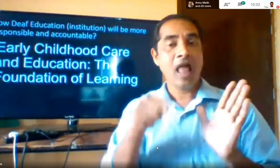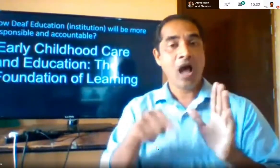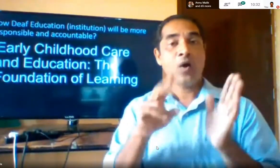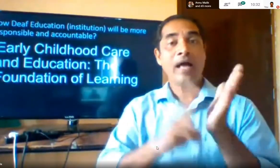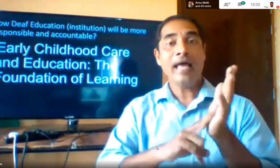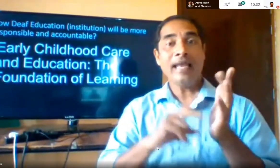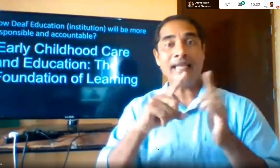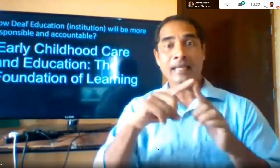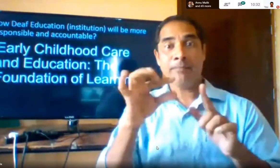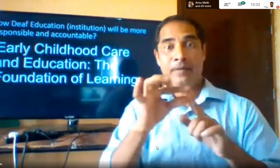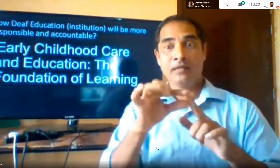in this.